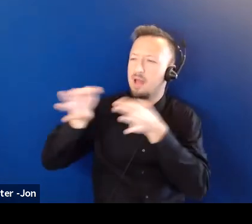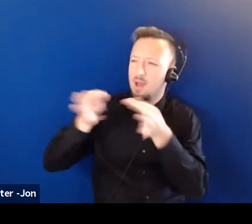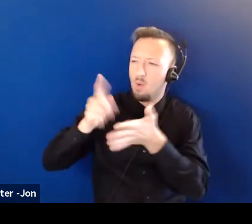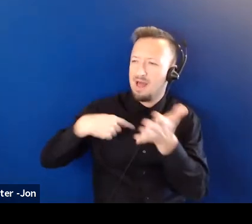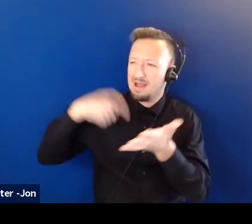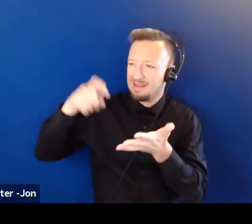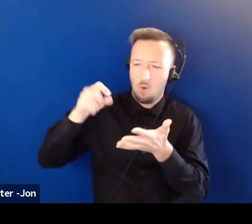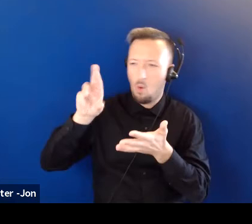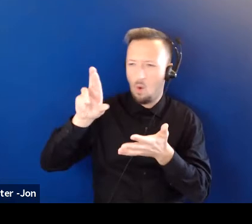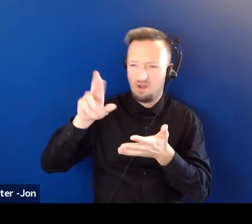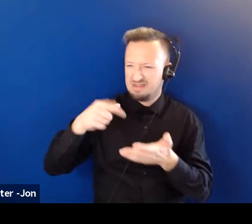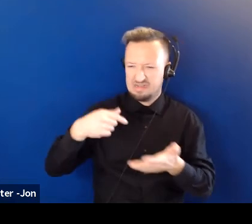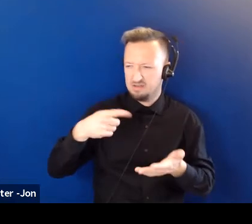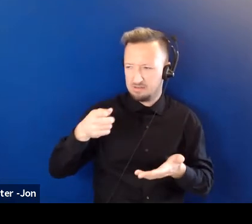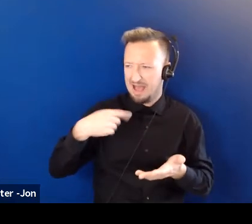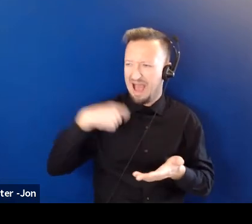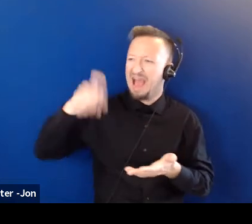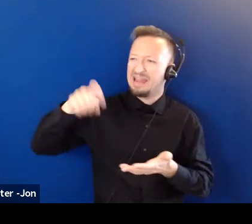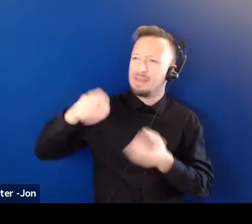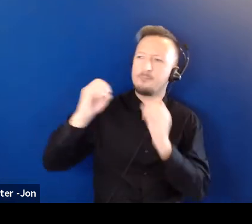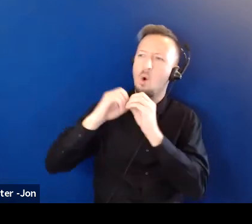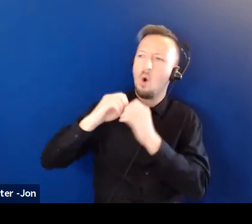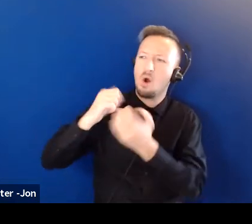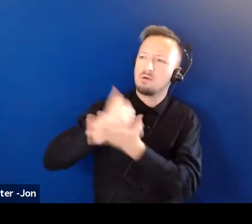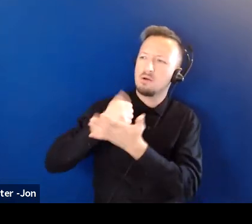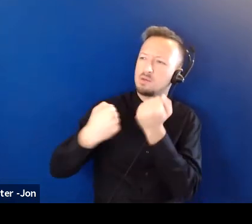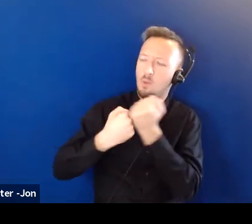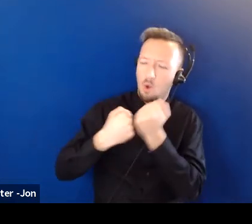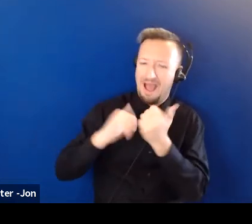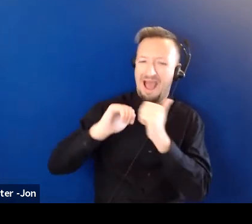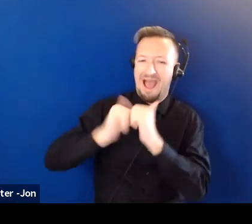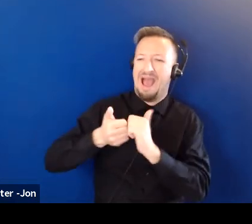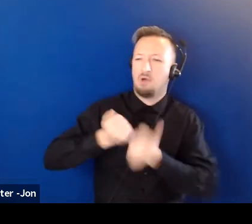this is helping them develop that self-advocacy.